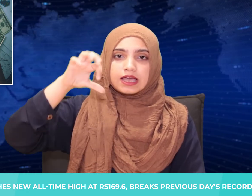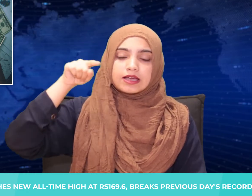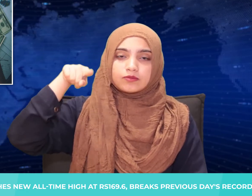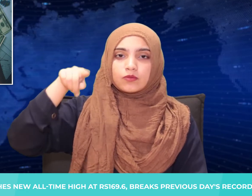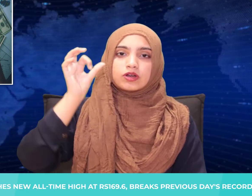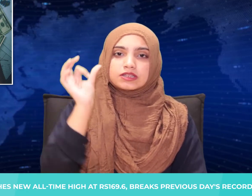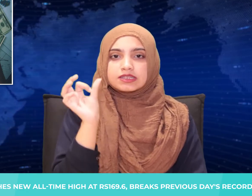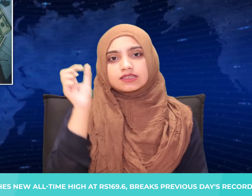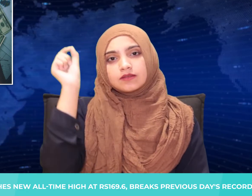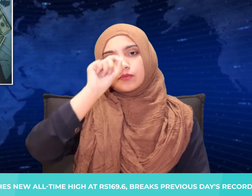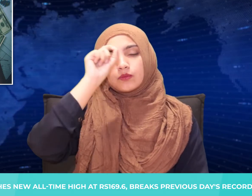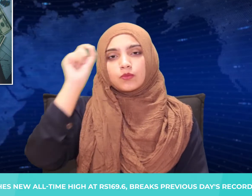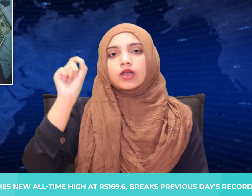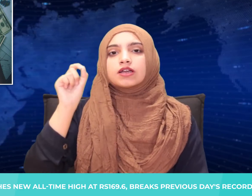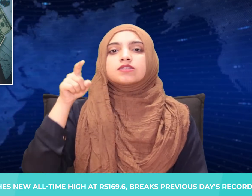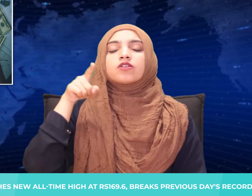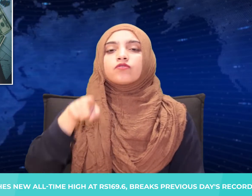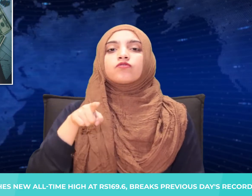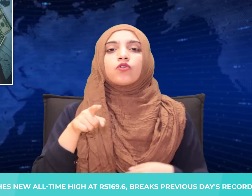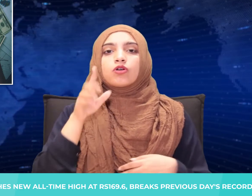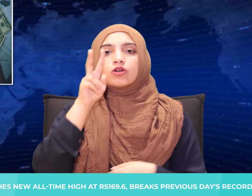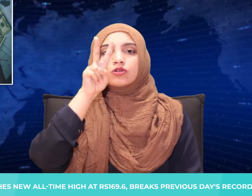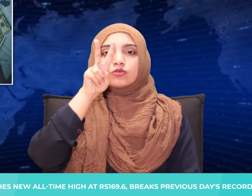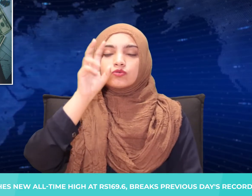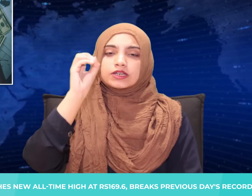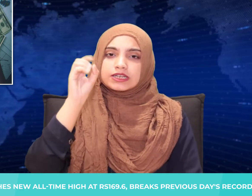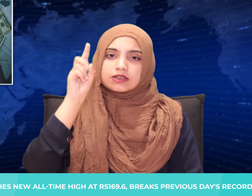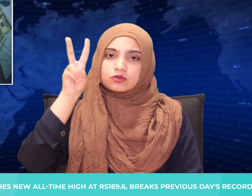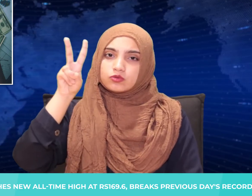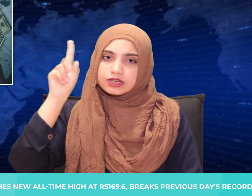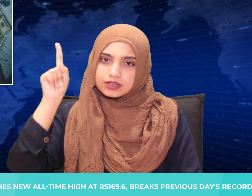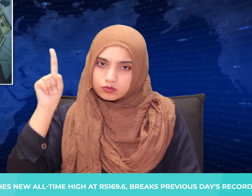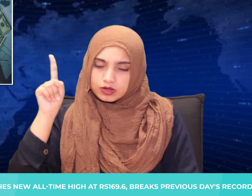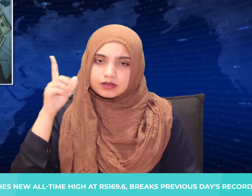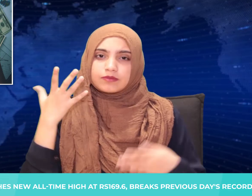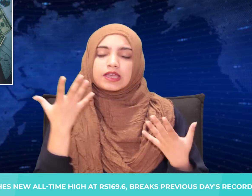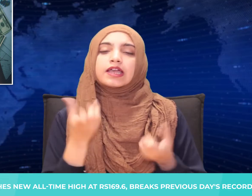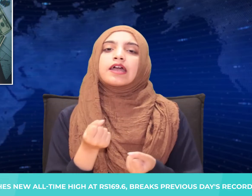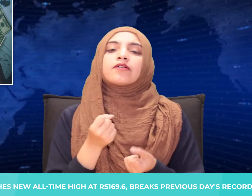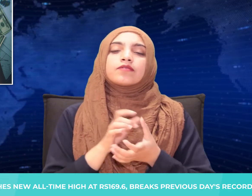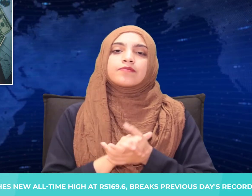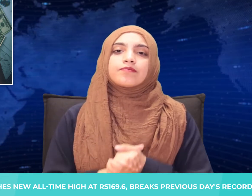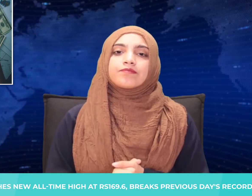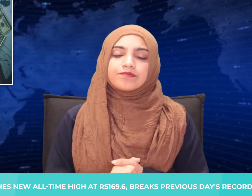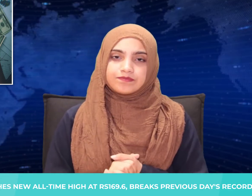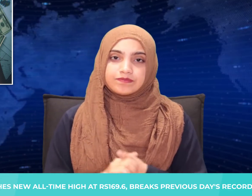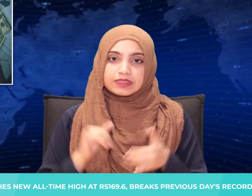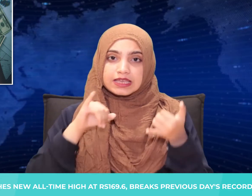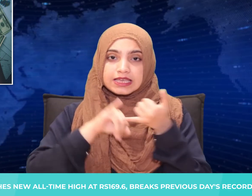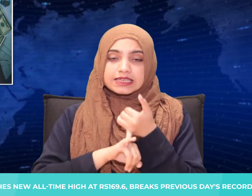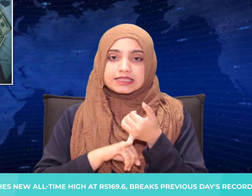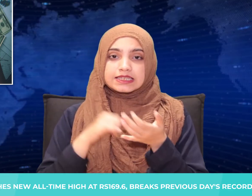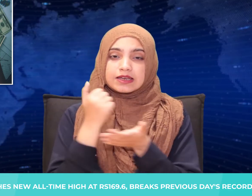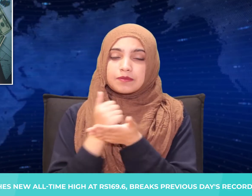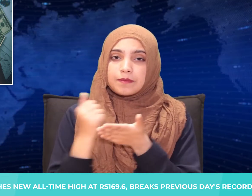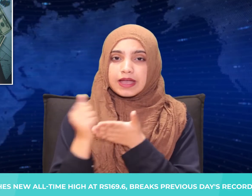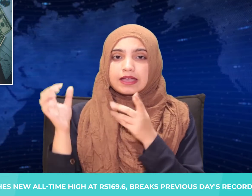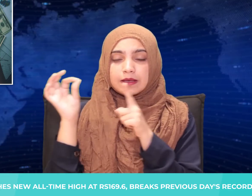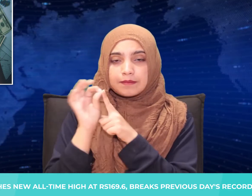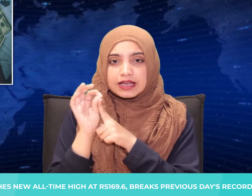June and May 14, 2021, respectively. The State Bank of Pakistan had indicated